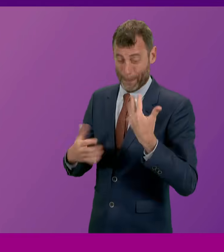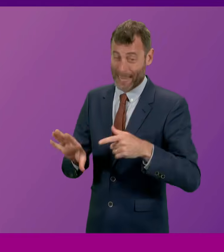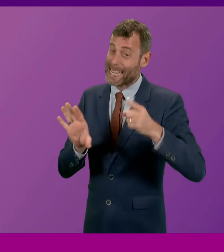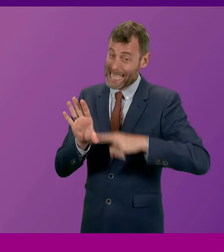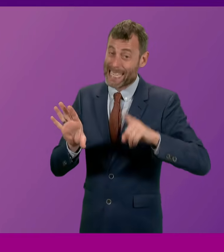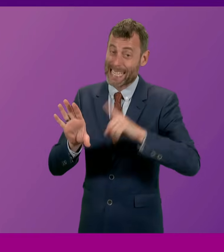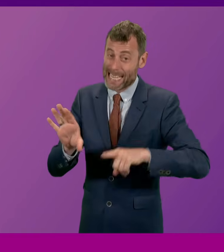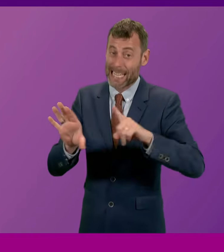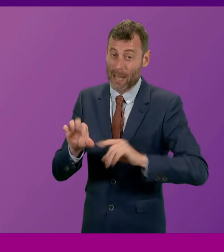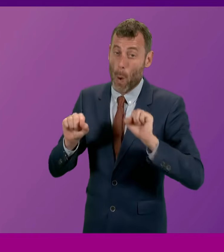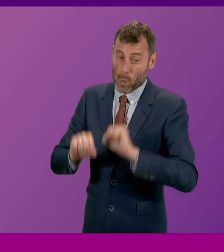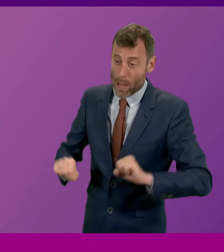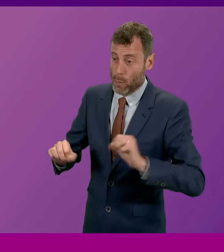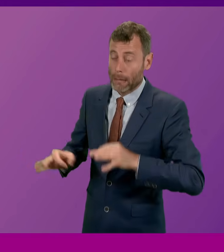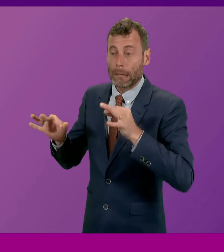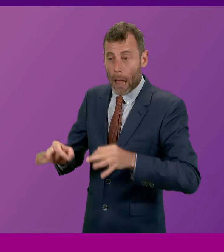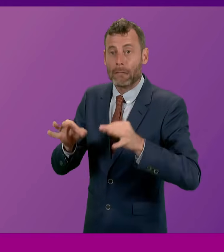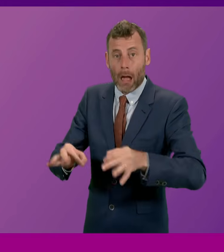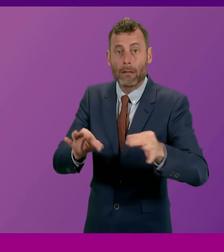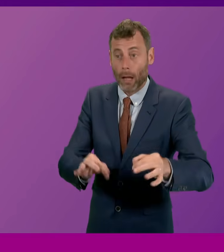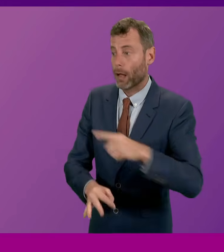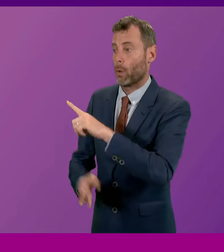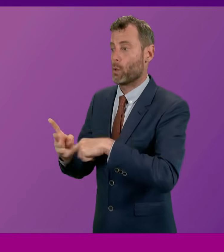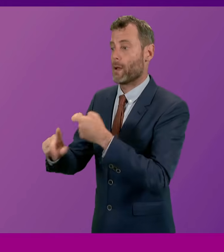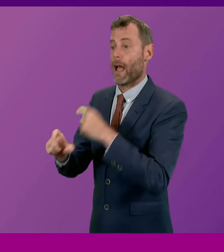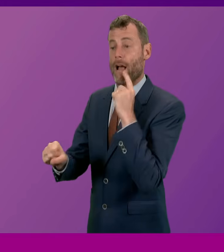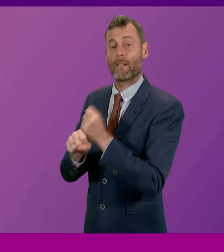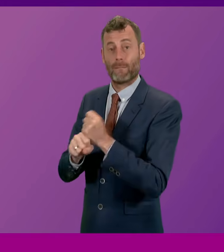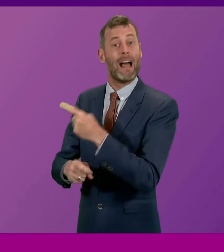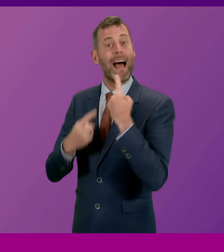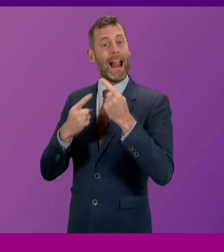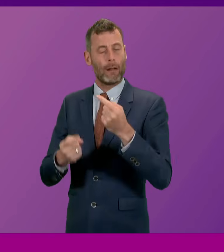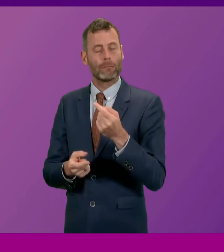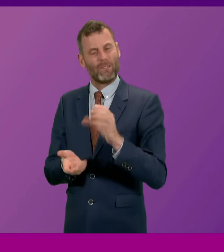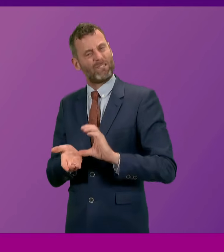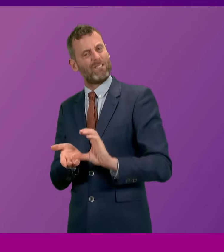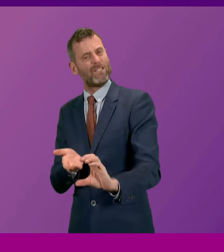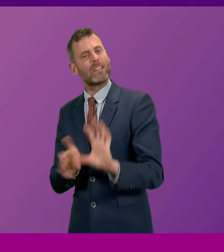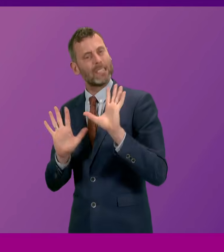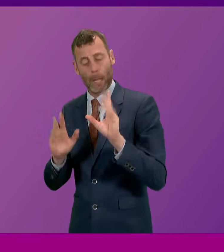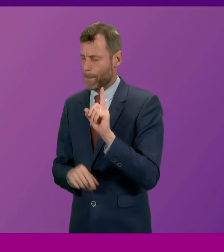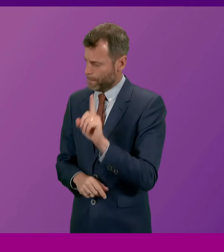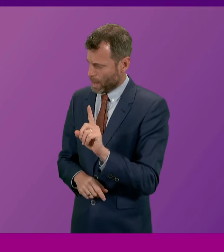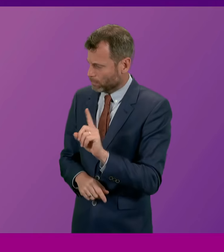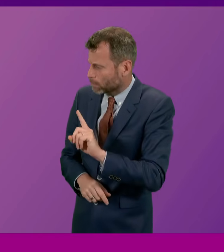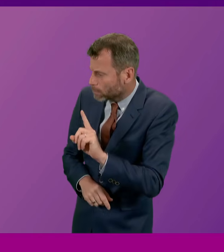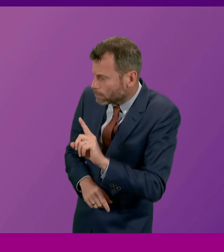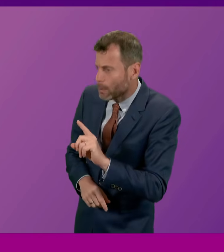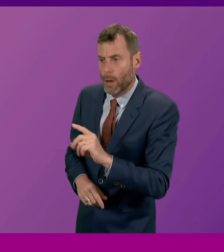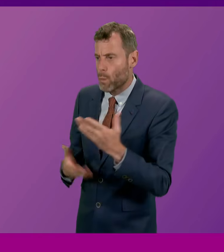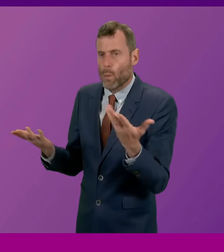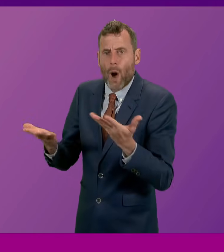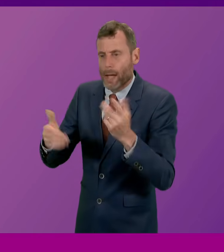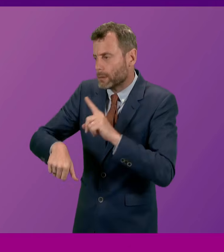of delays, the UK Government has finally announced some funding for Acorn, yet it has failed to commit to a